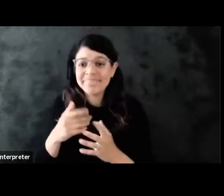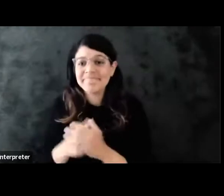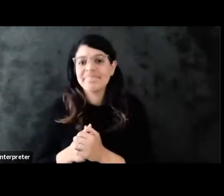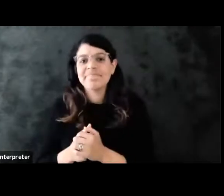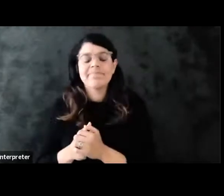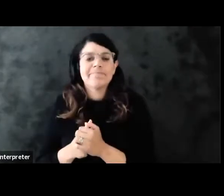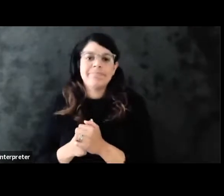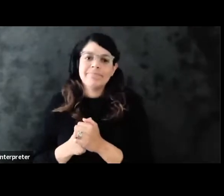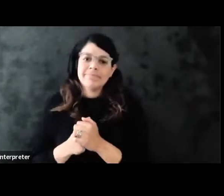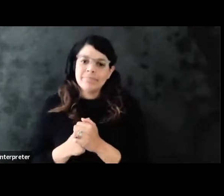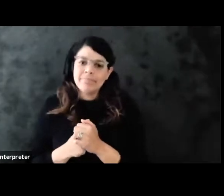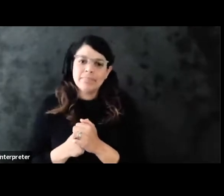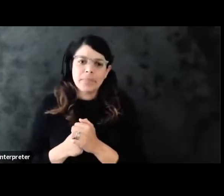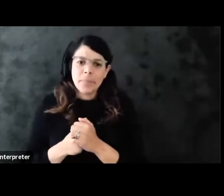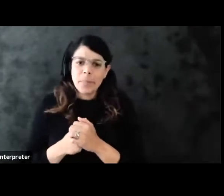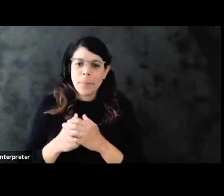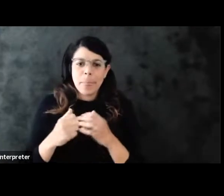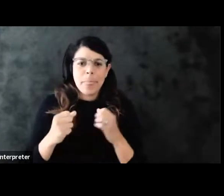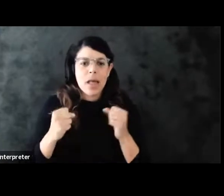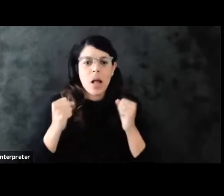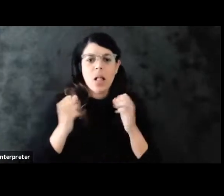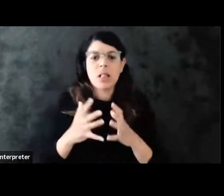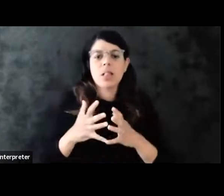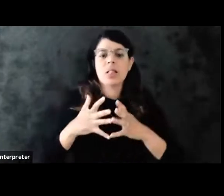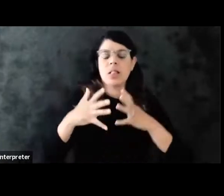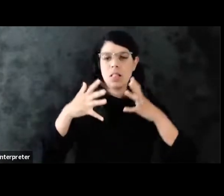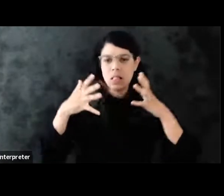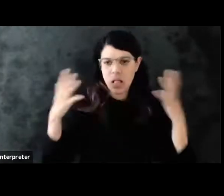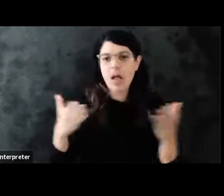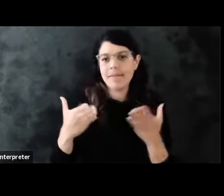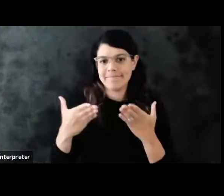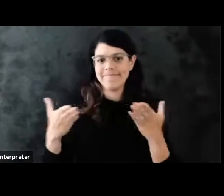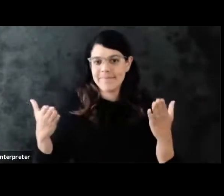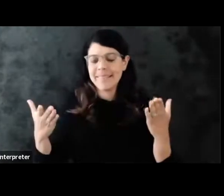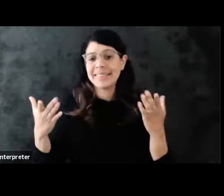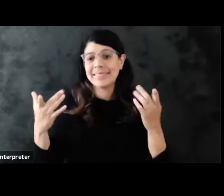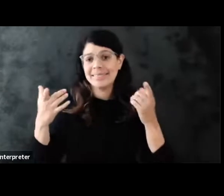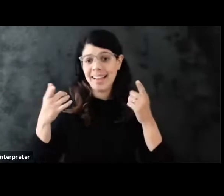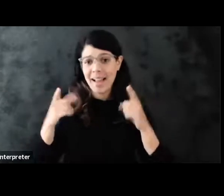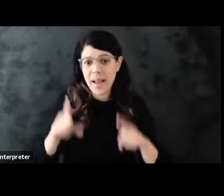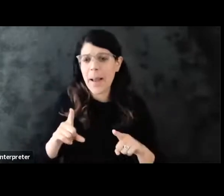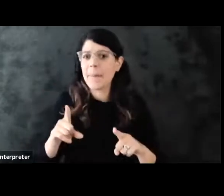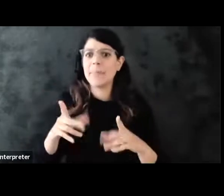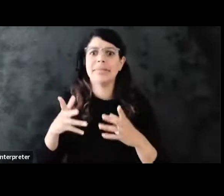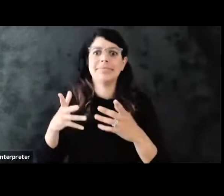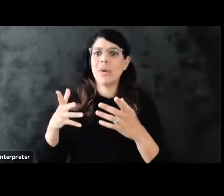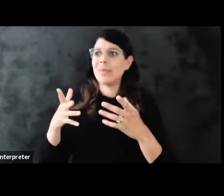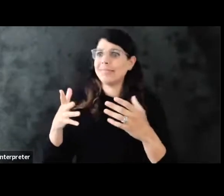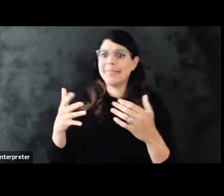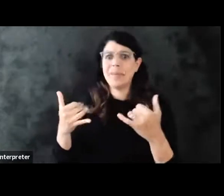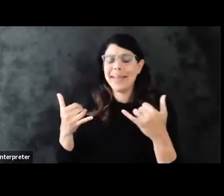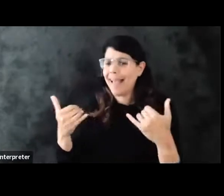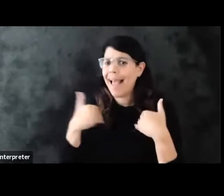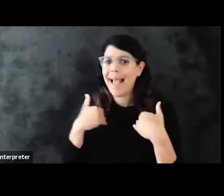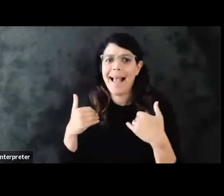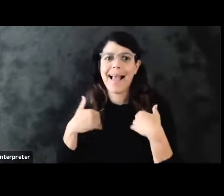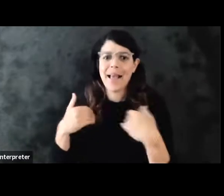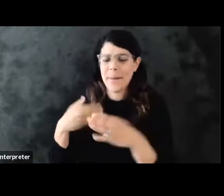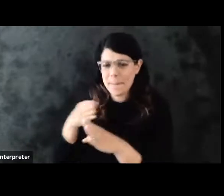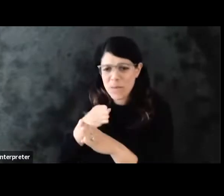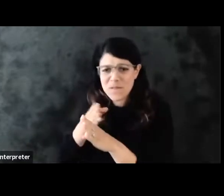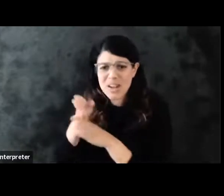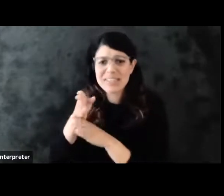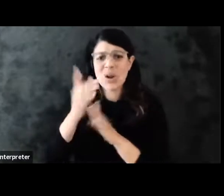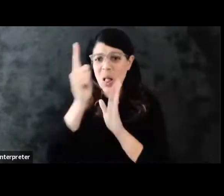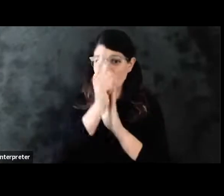a lot of changes took place. And we got professionals, we got lawyers, all kinds of lawyers. Not enough, by the way. We